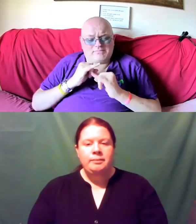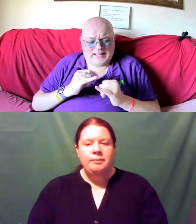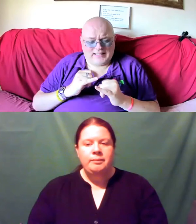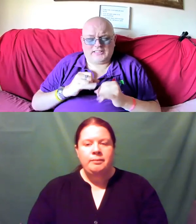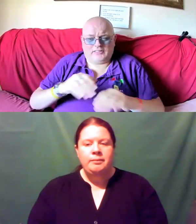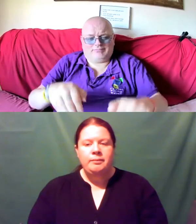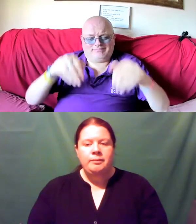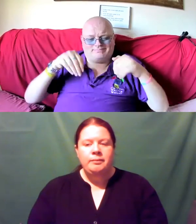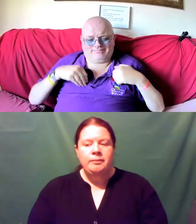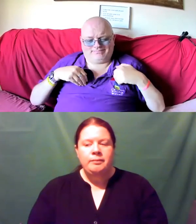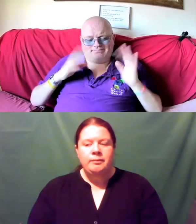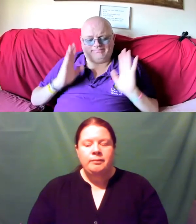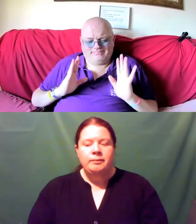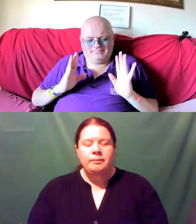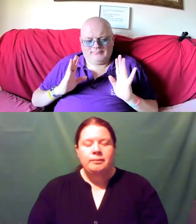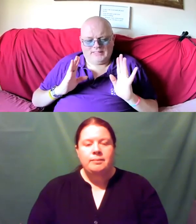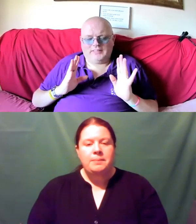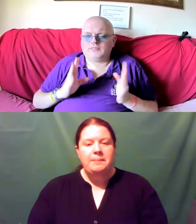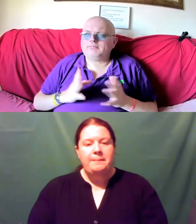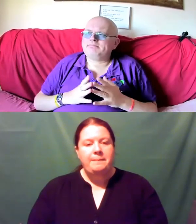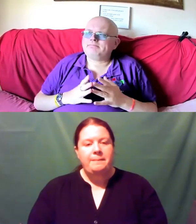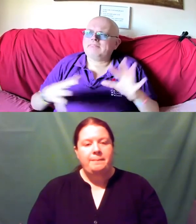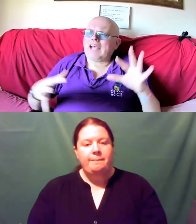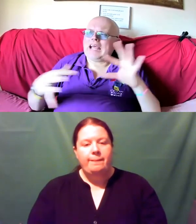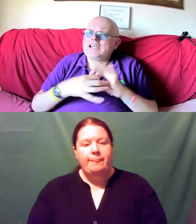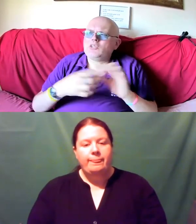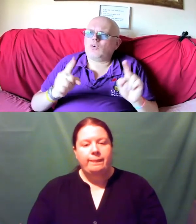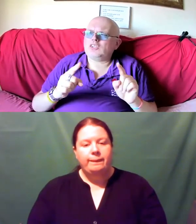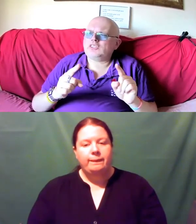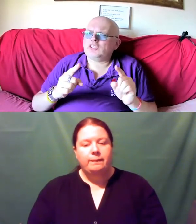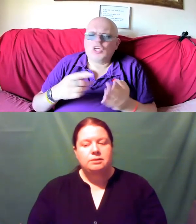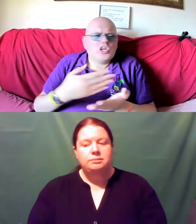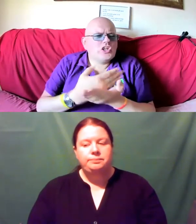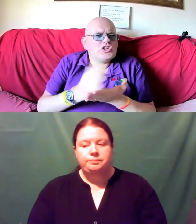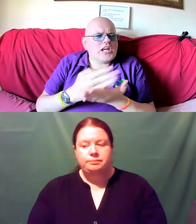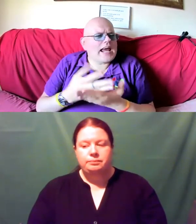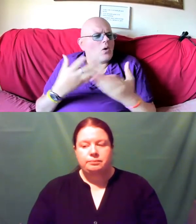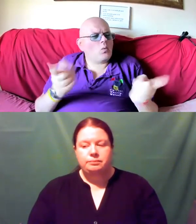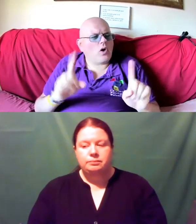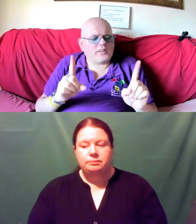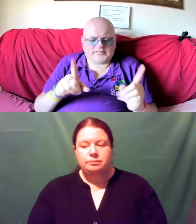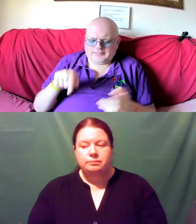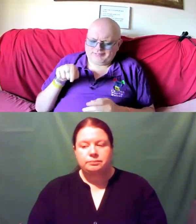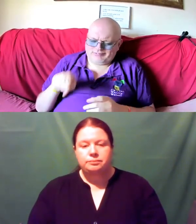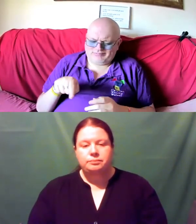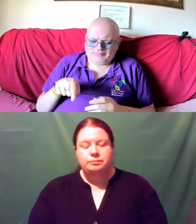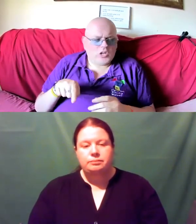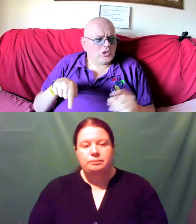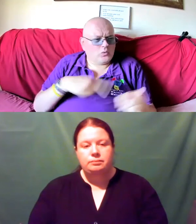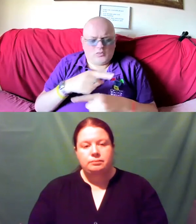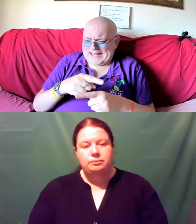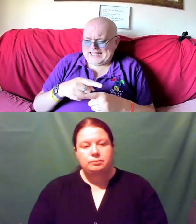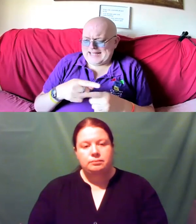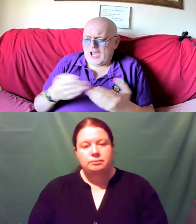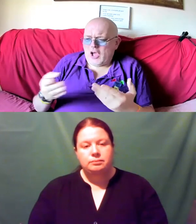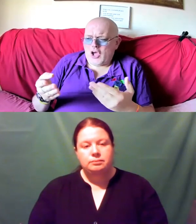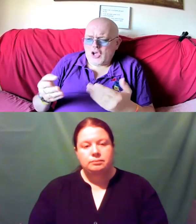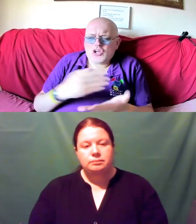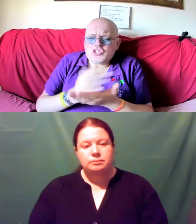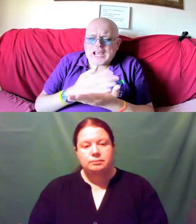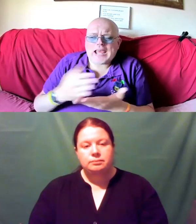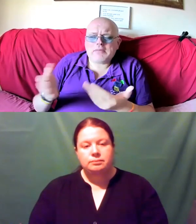But it's about finding common ground, you know, recognizing that we've got more in common than makes us different,